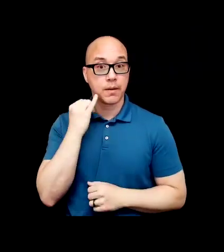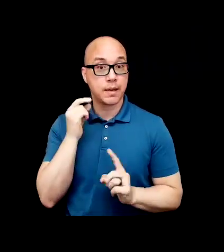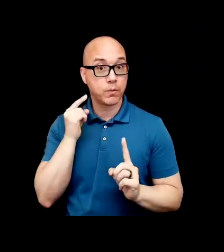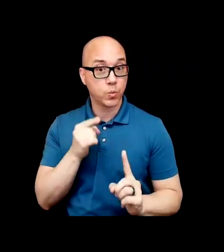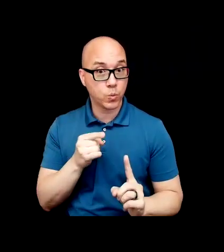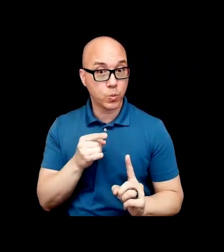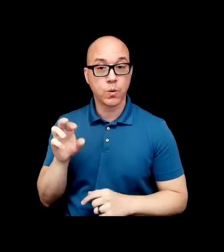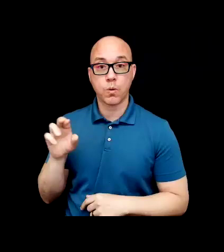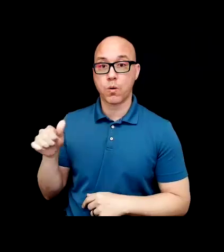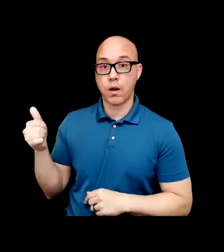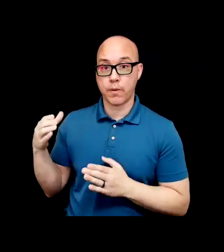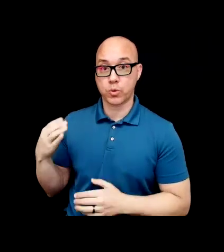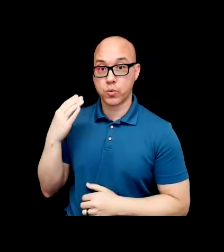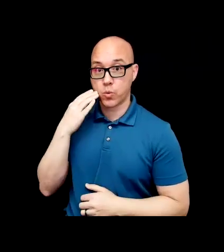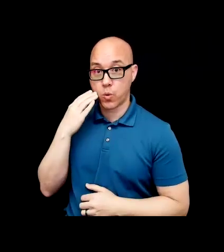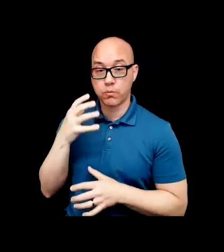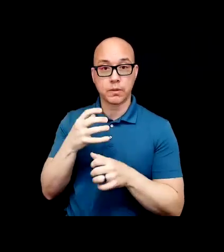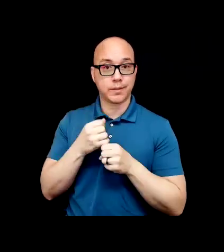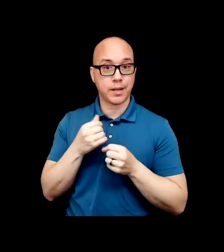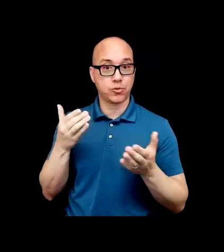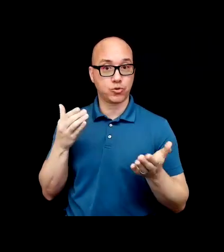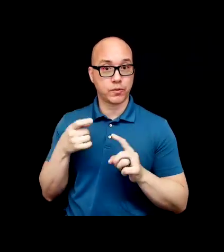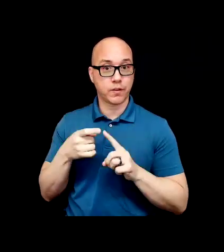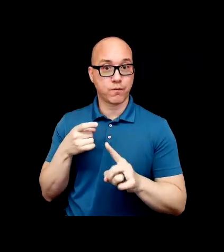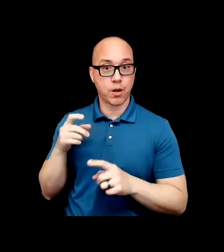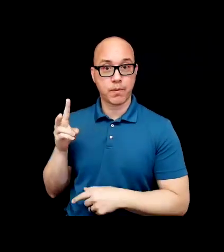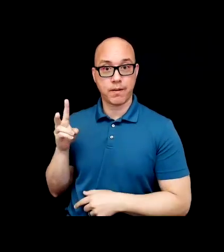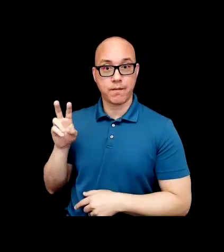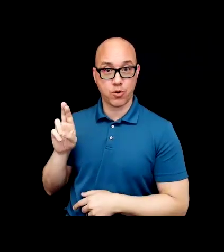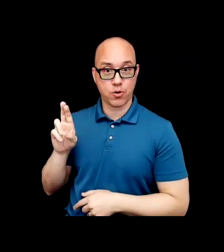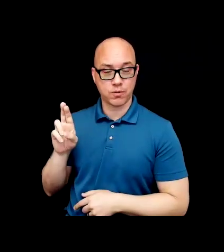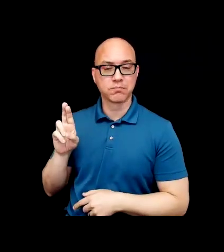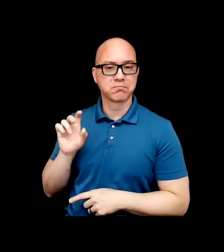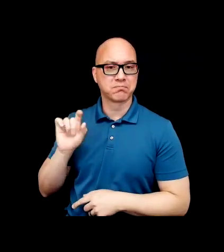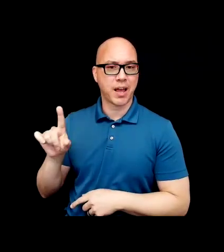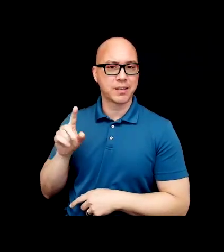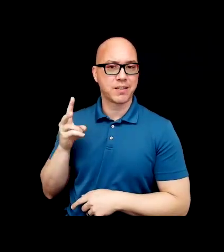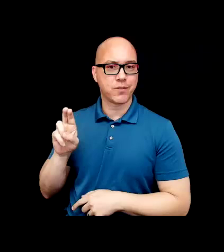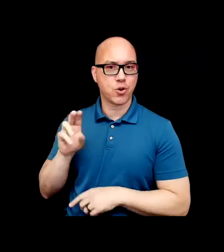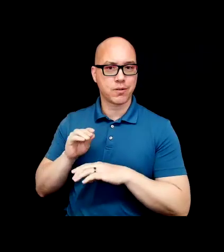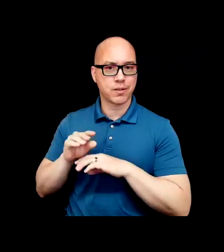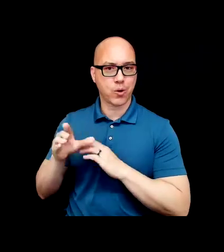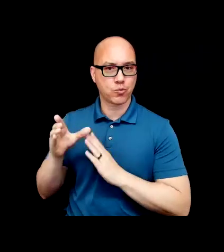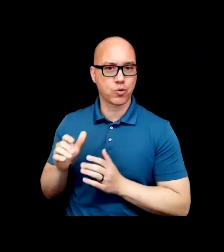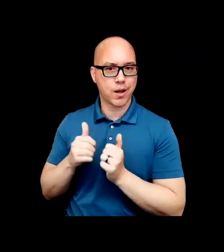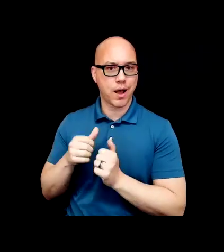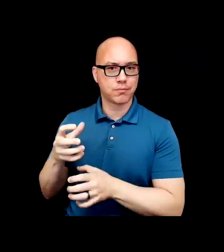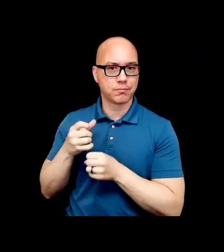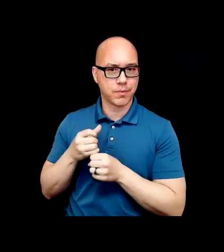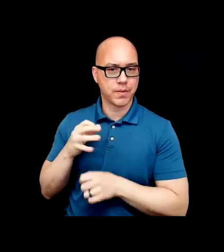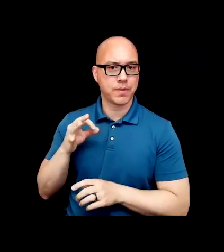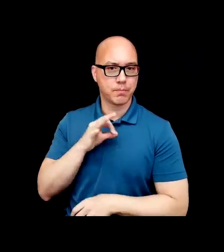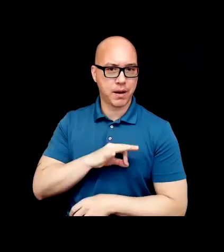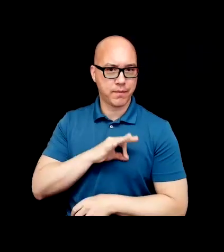VR agency, be sure to ask the VR counselor for help finding a benefits planner. And then another option is